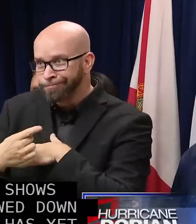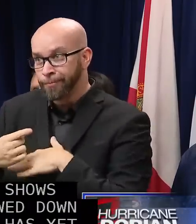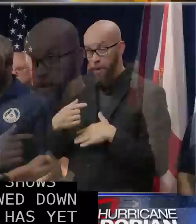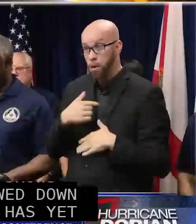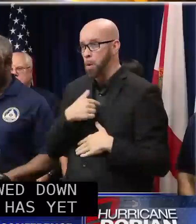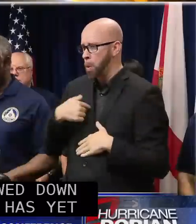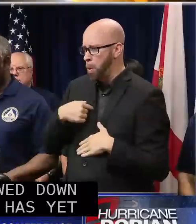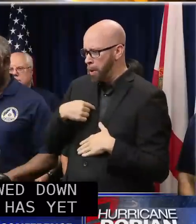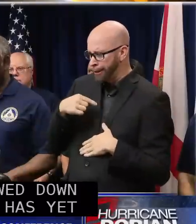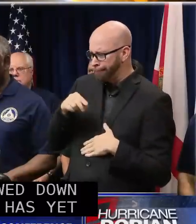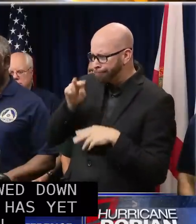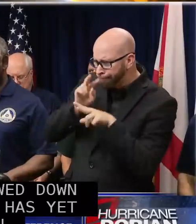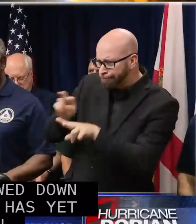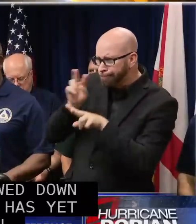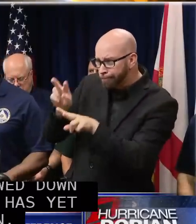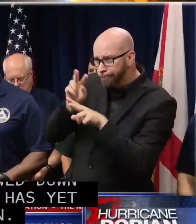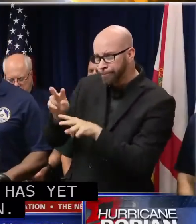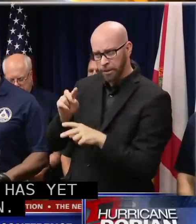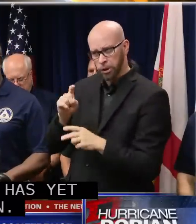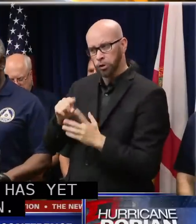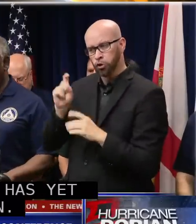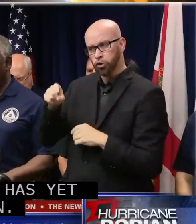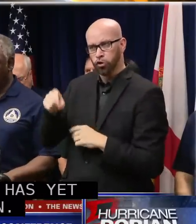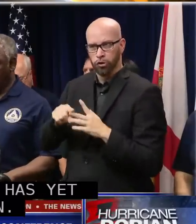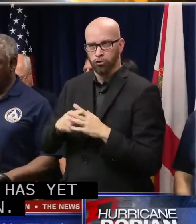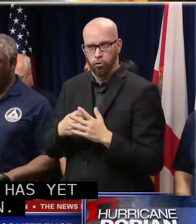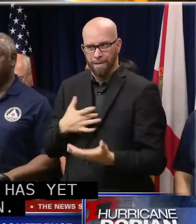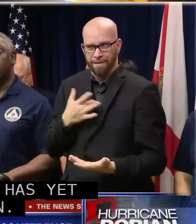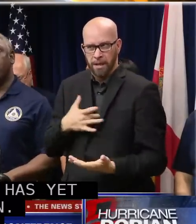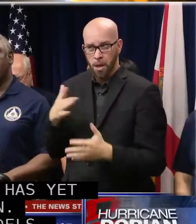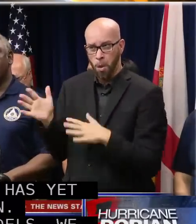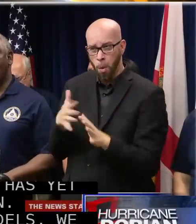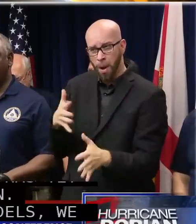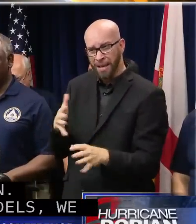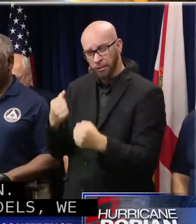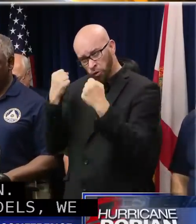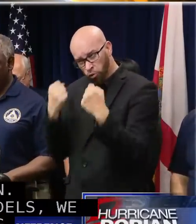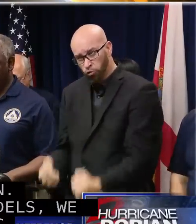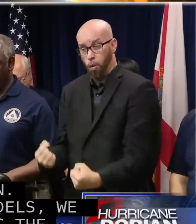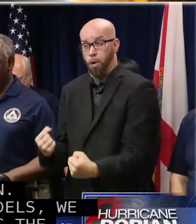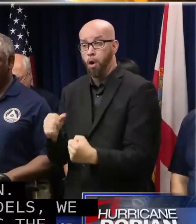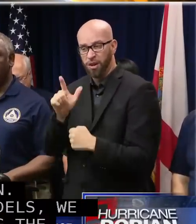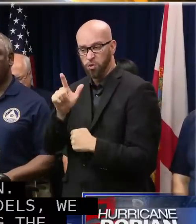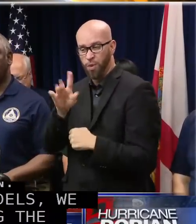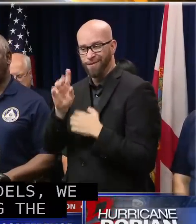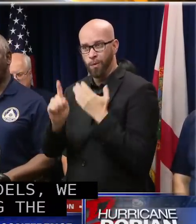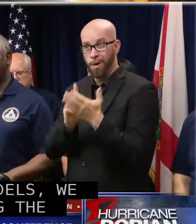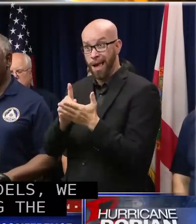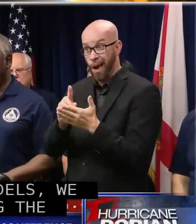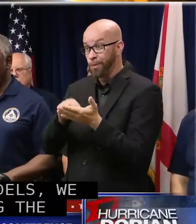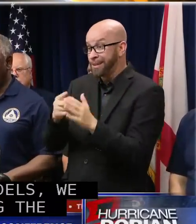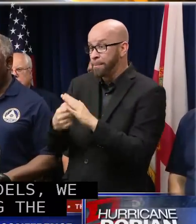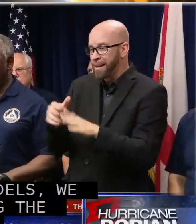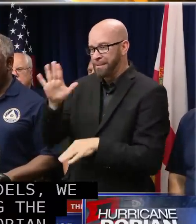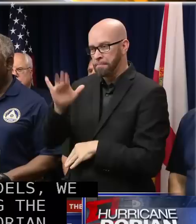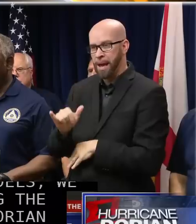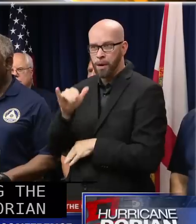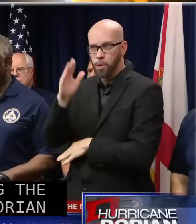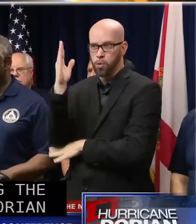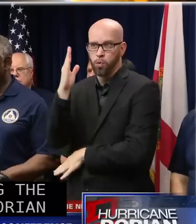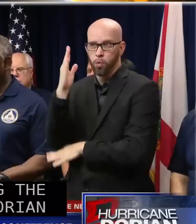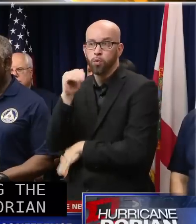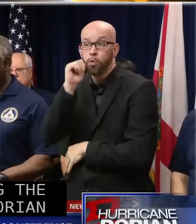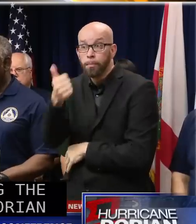we expect to start feeling the winds from Hurricane Dorian about 24 hours from now. That would make it around noon tomorrow